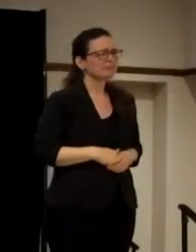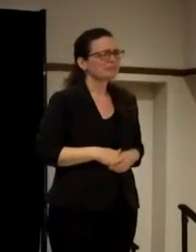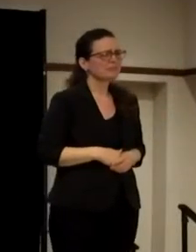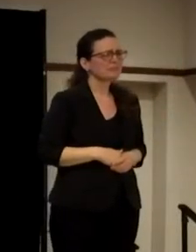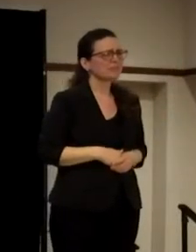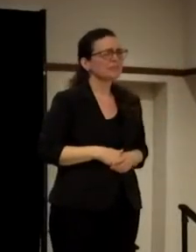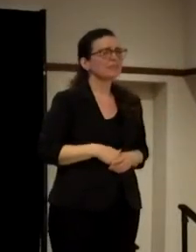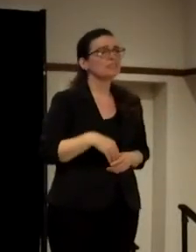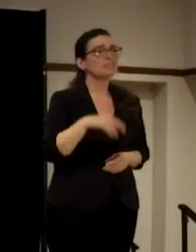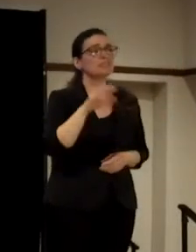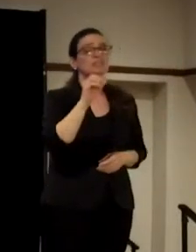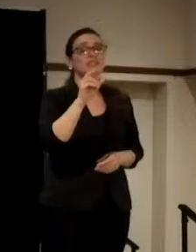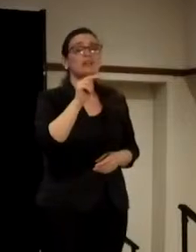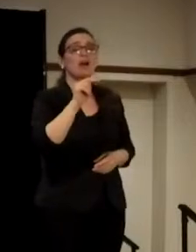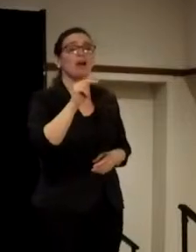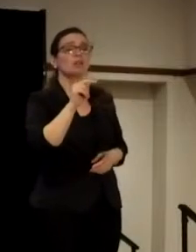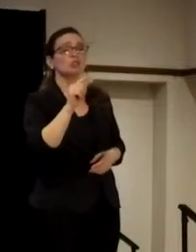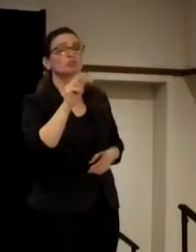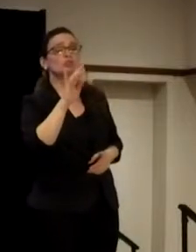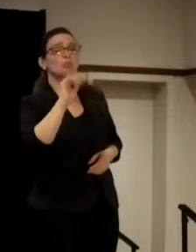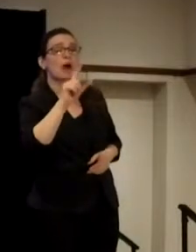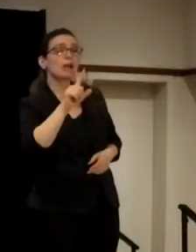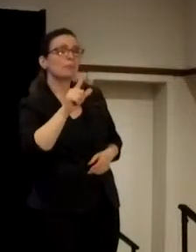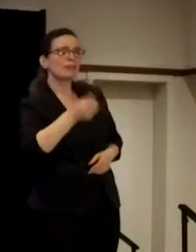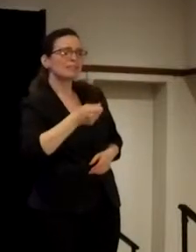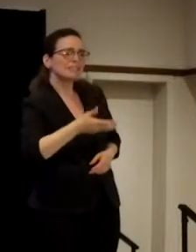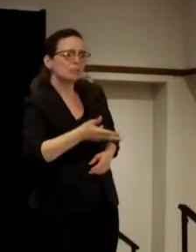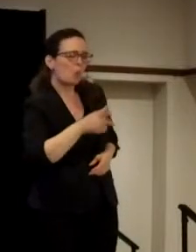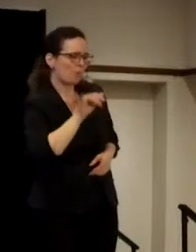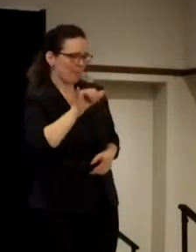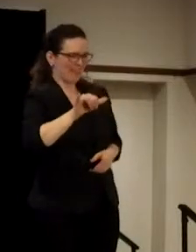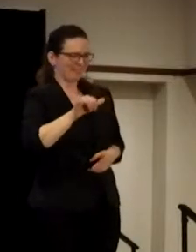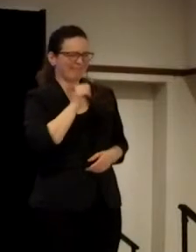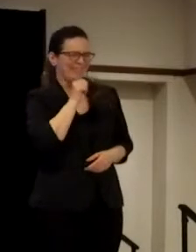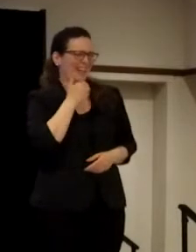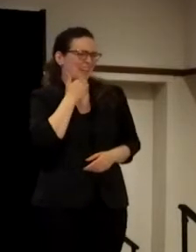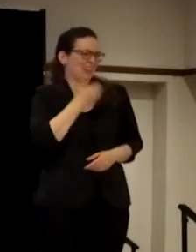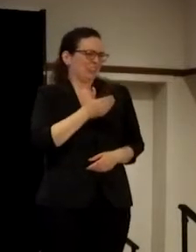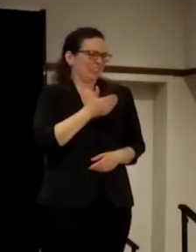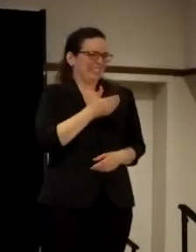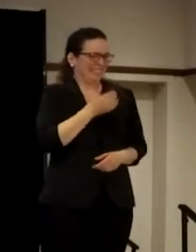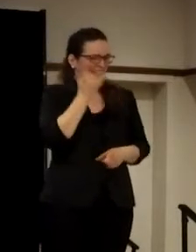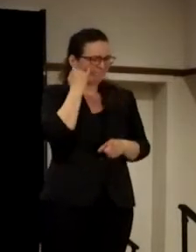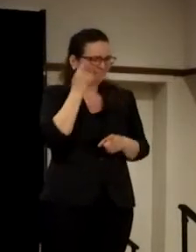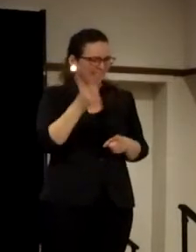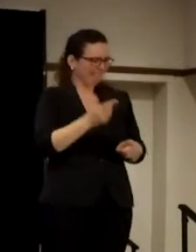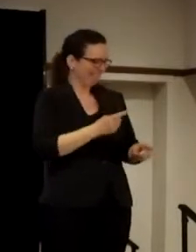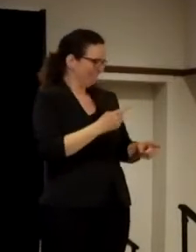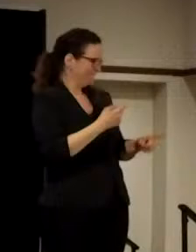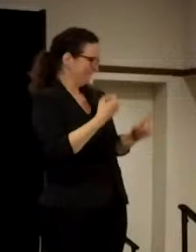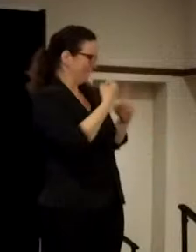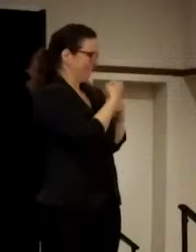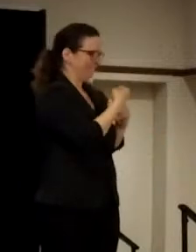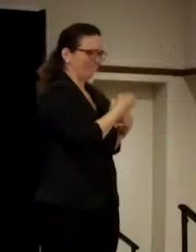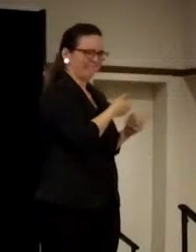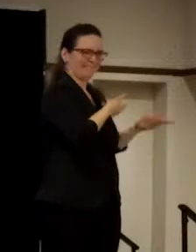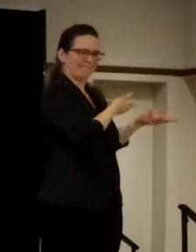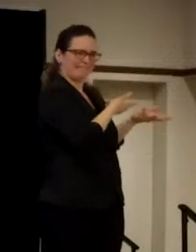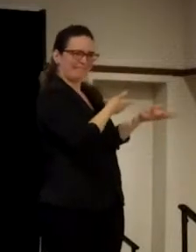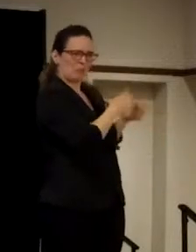That's not our fault. We decided to go this way. Central New York shouldn't be penalized because the other